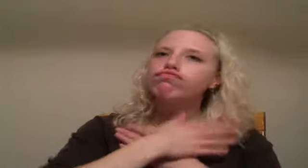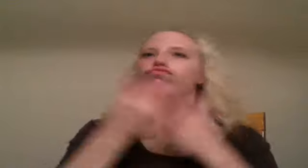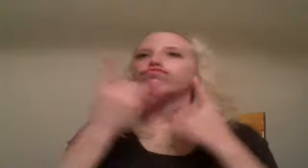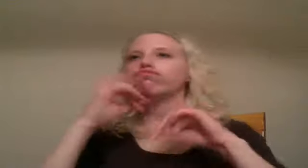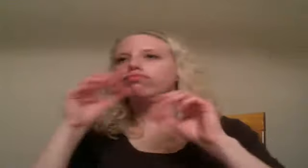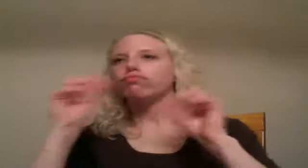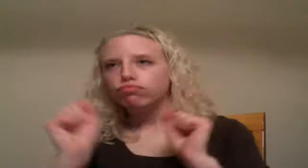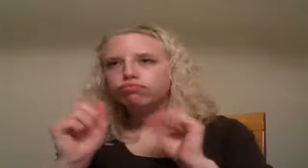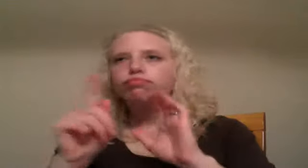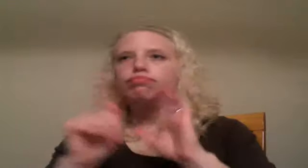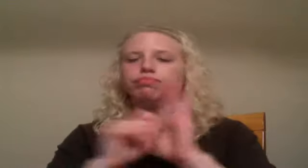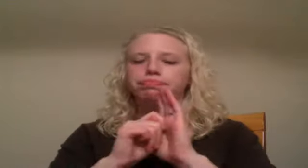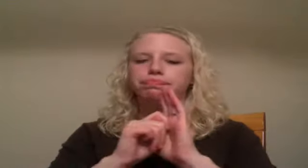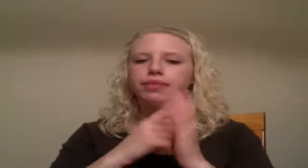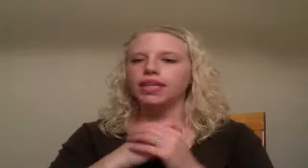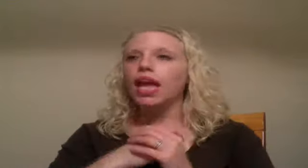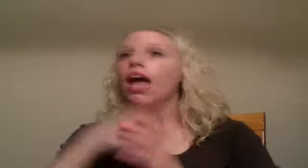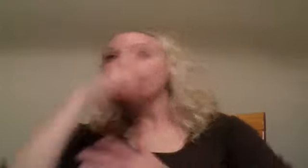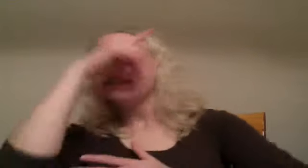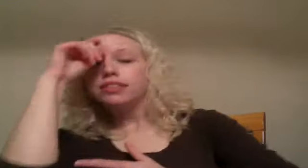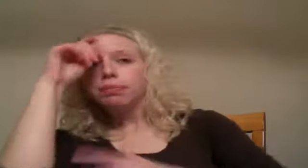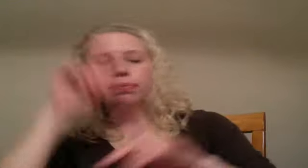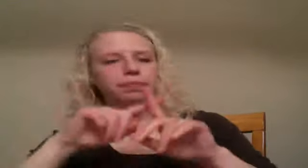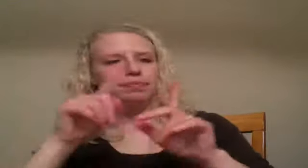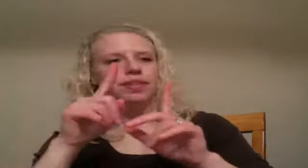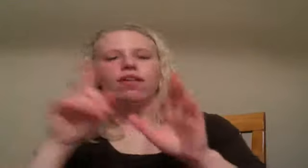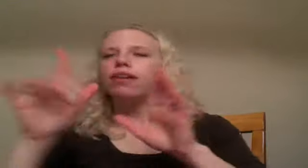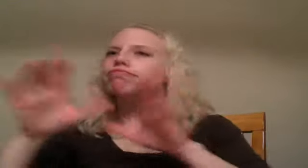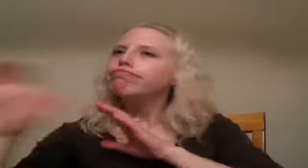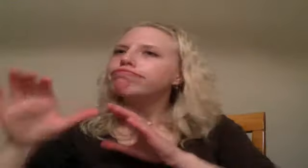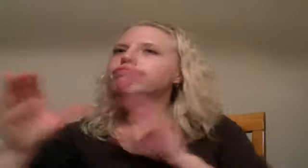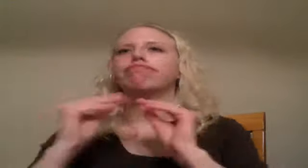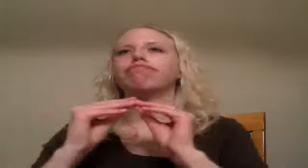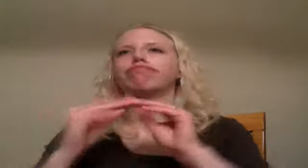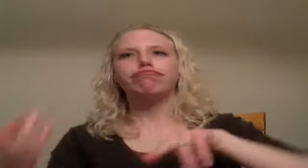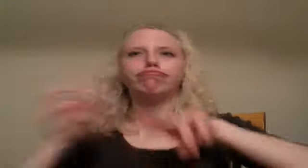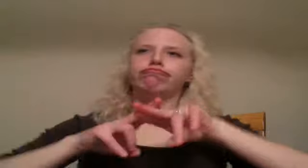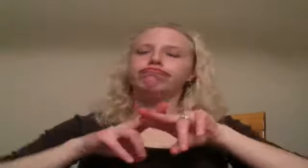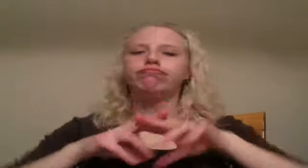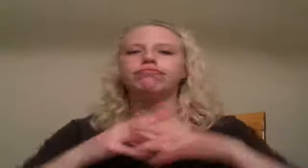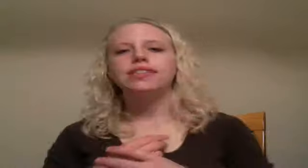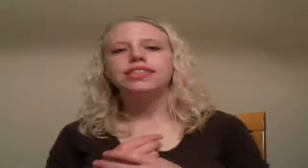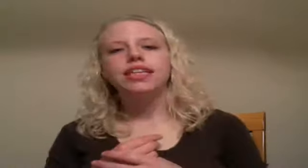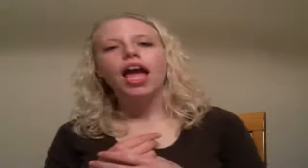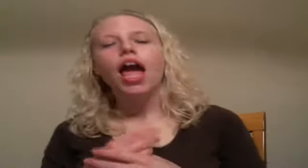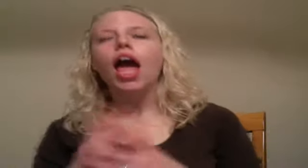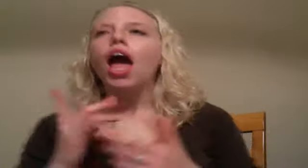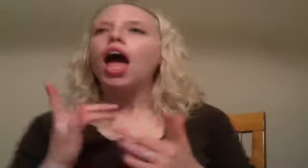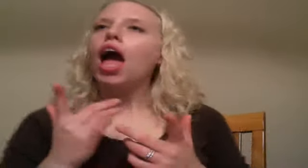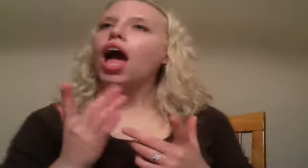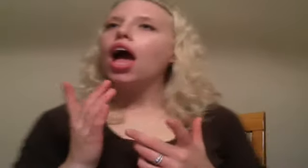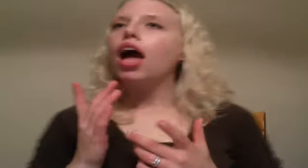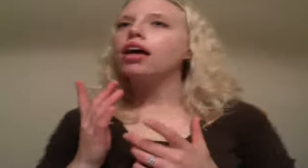long hours, very active. So what would our natural rhythm look like? What would our sleeping patterns